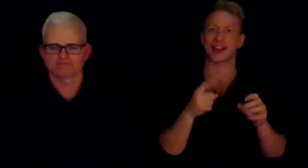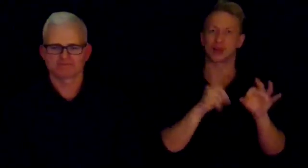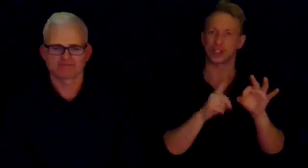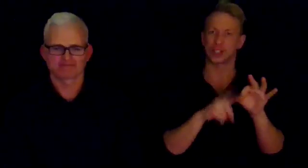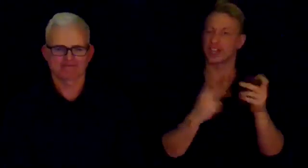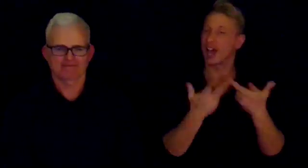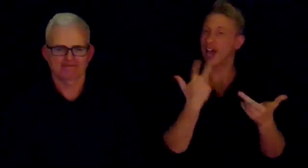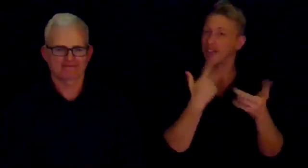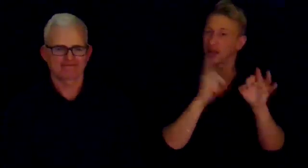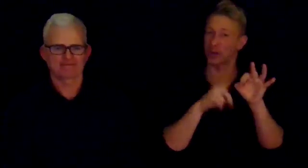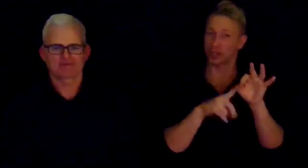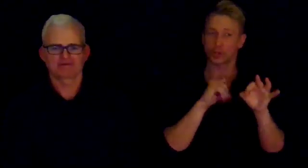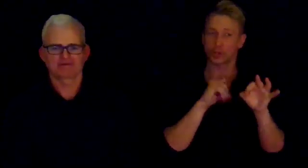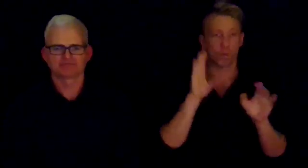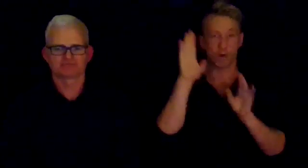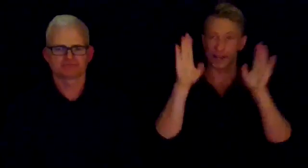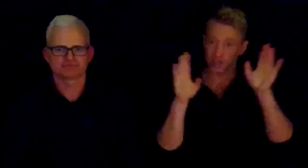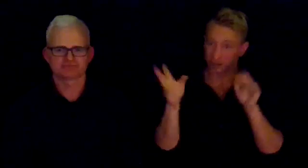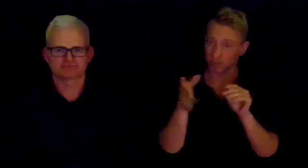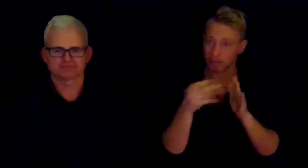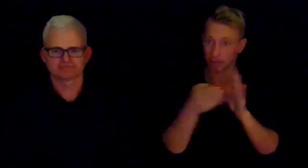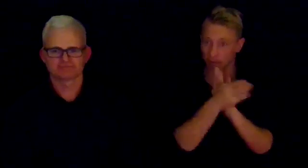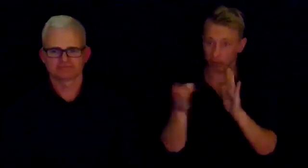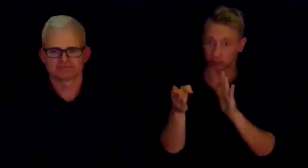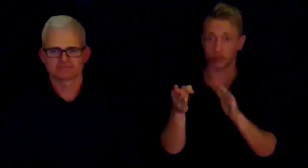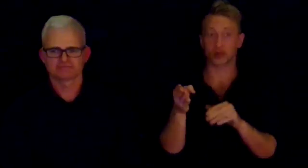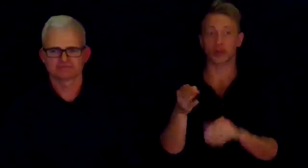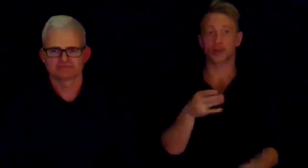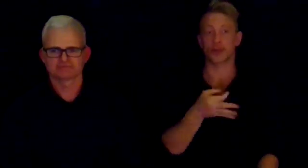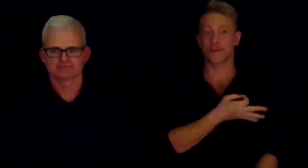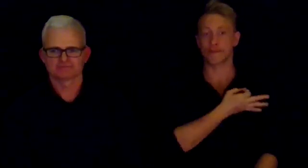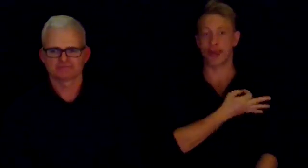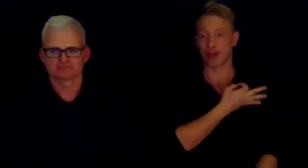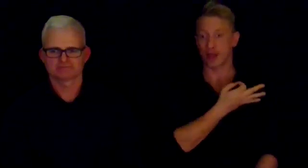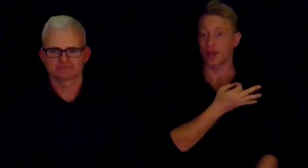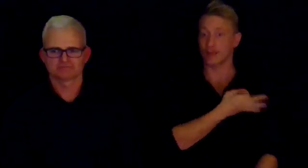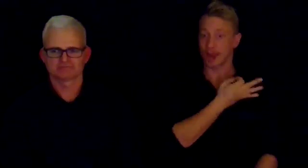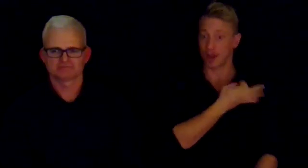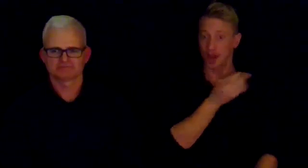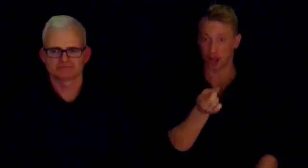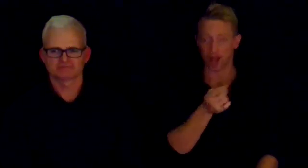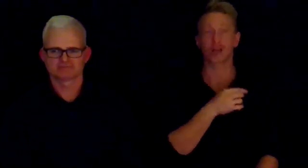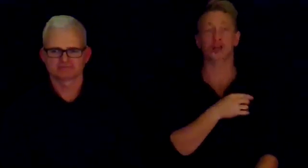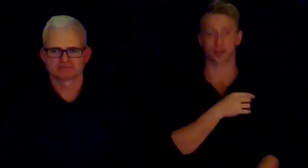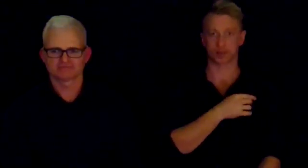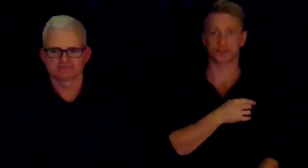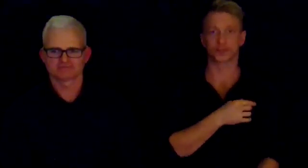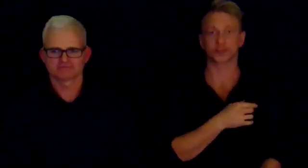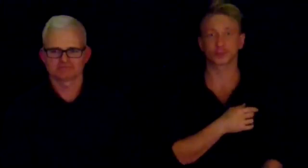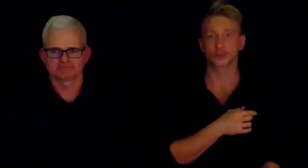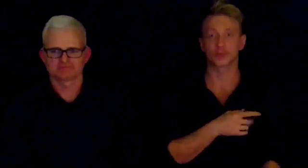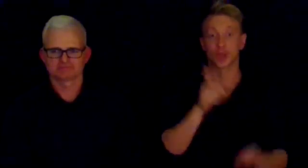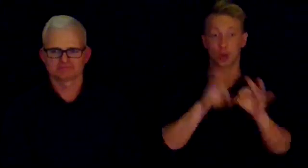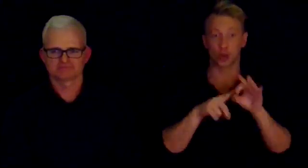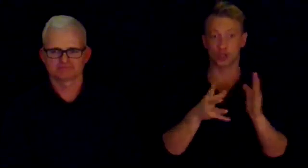other questions or hands up? Not at the moment, no. From Paola? Okay, so we'll take